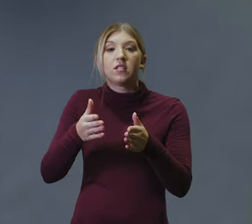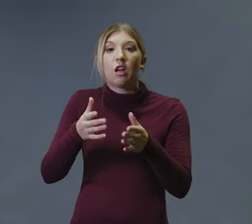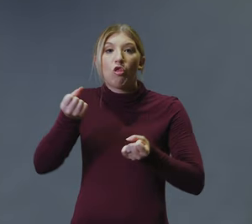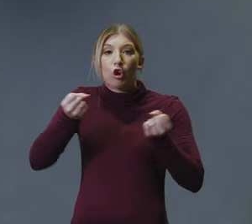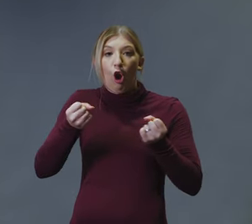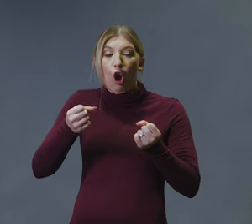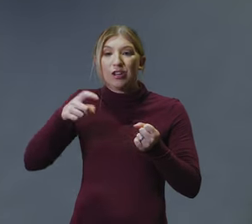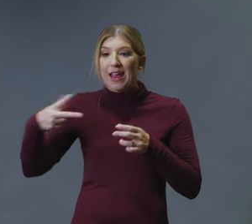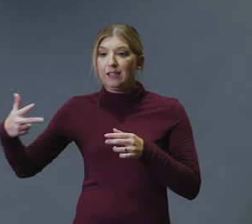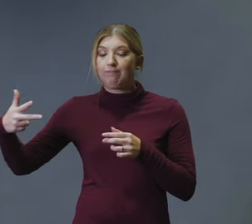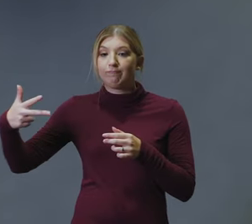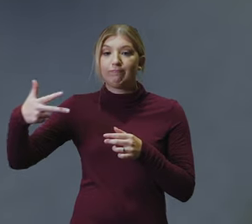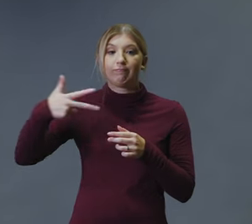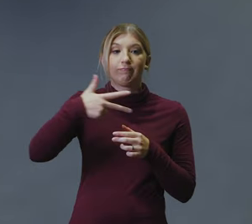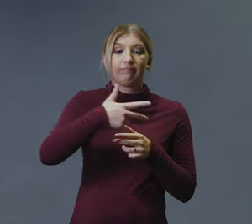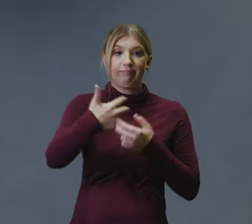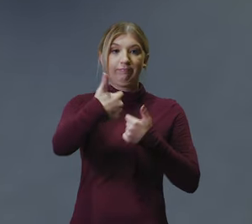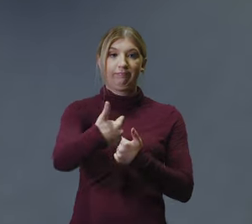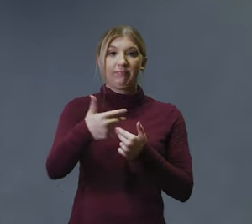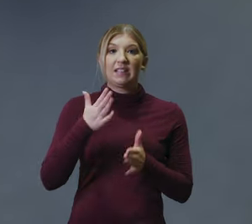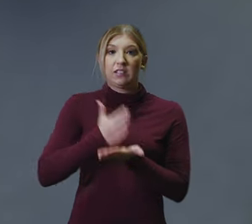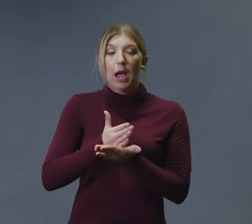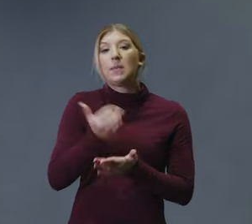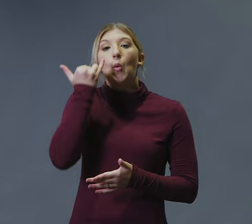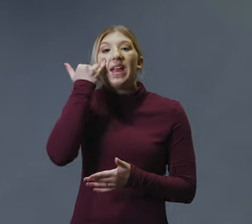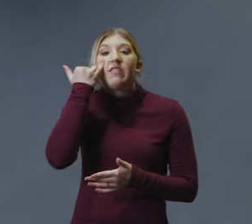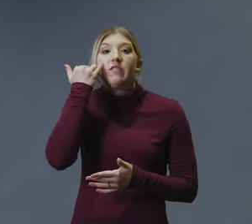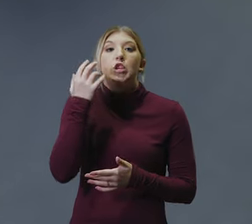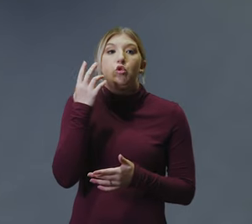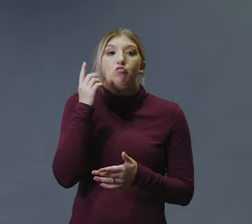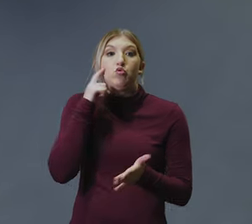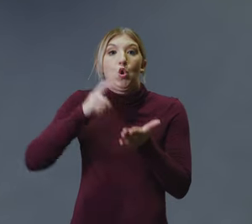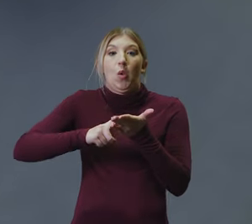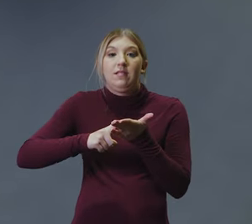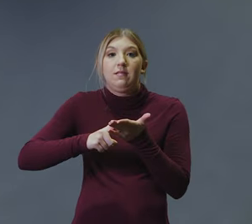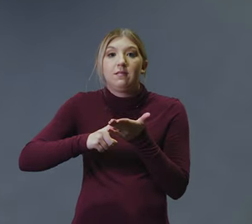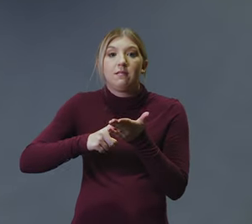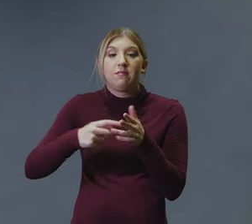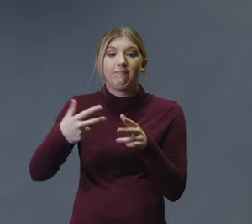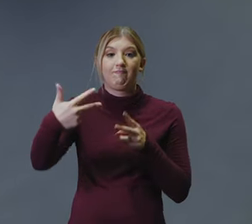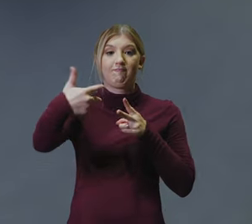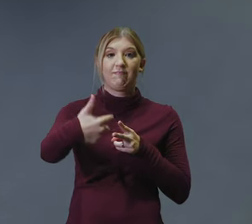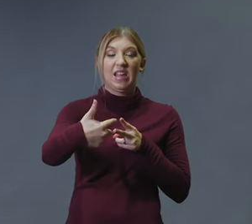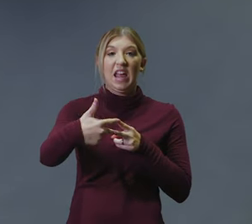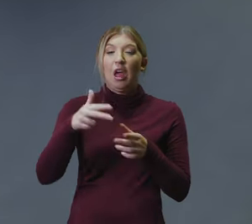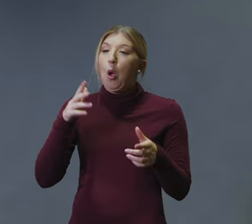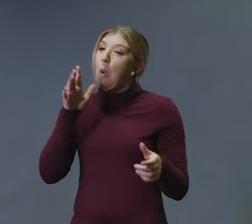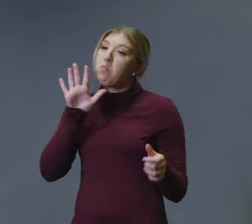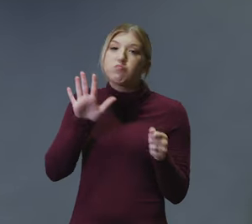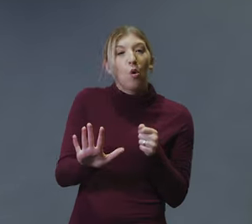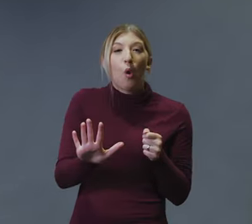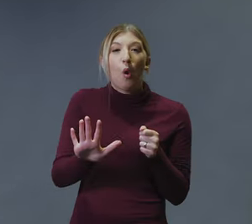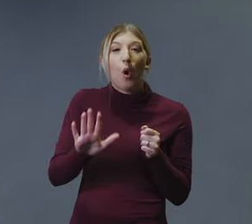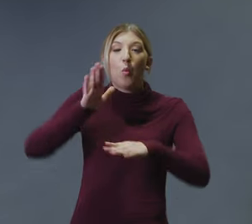And so if you've ever been by a train or at a crossing or anything like that, when they're coming up to that, they are laying on the horn.